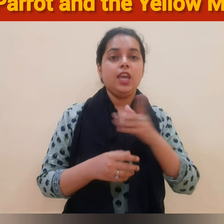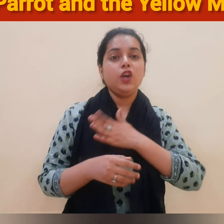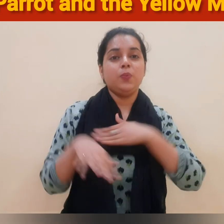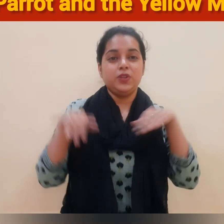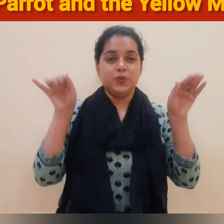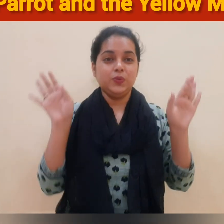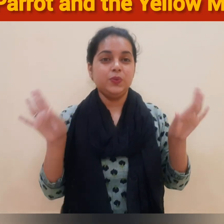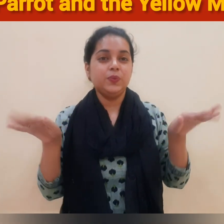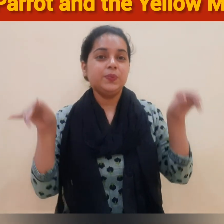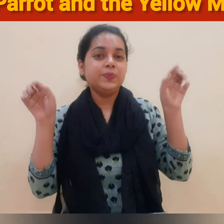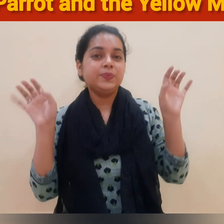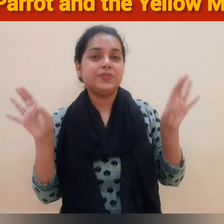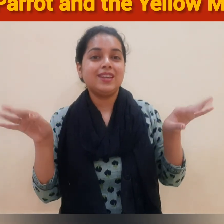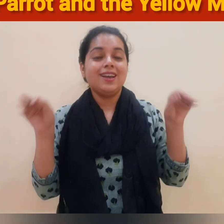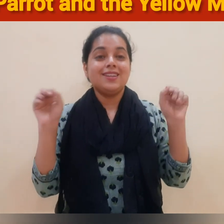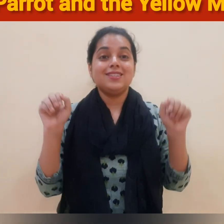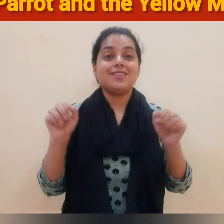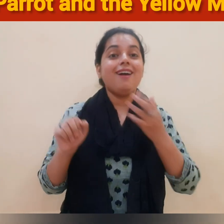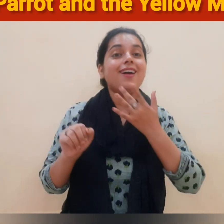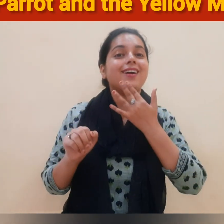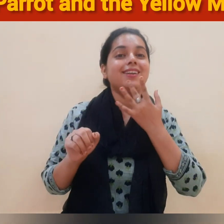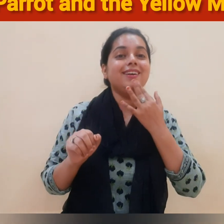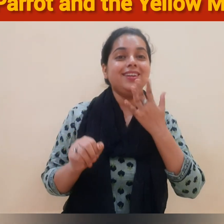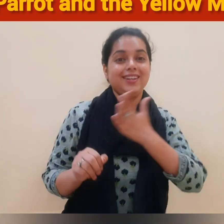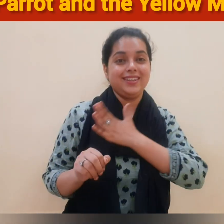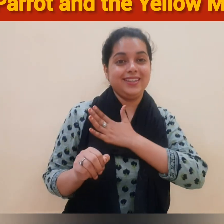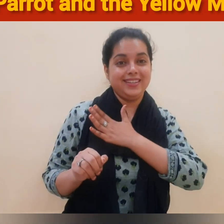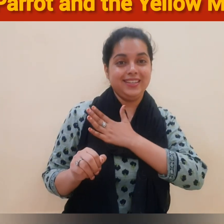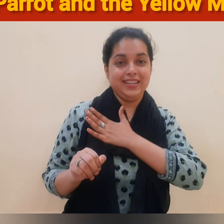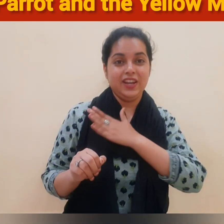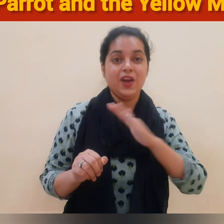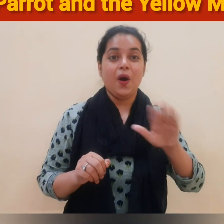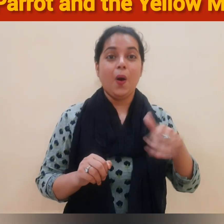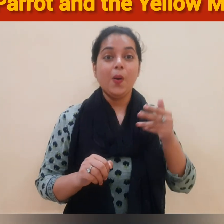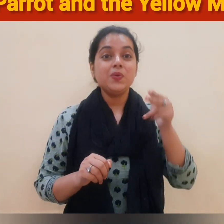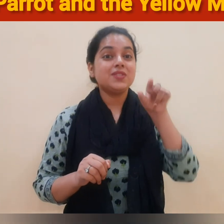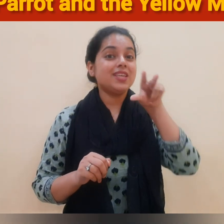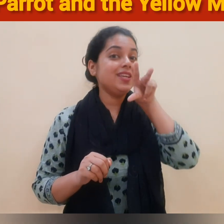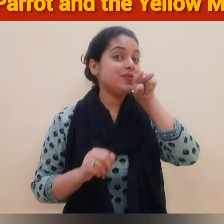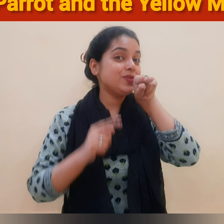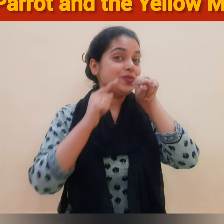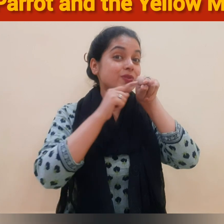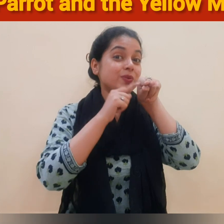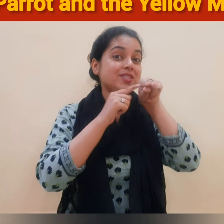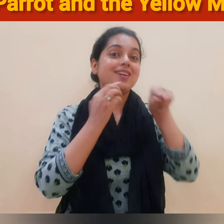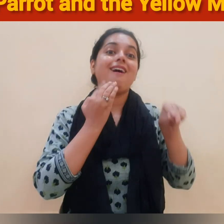A parrot was flying, a green parrot with a red